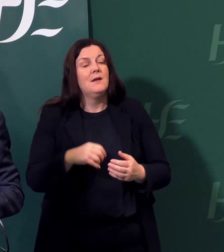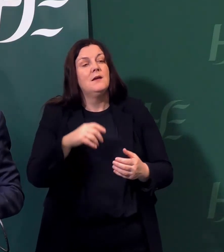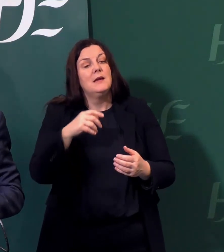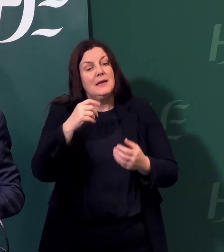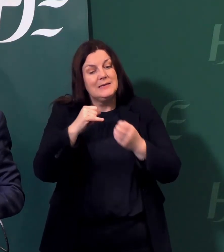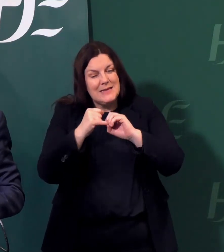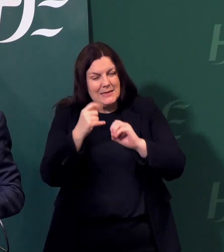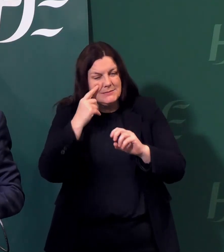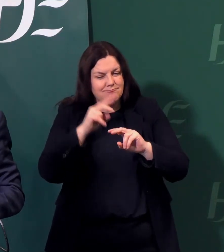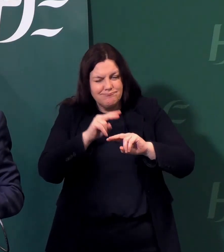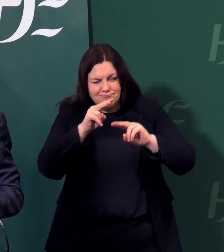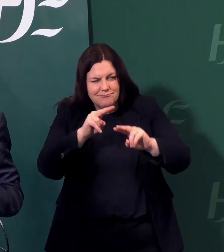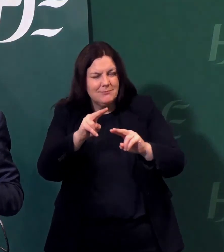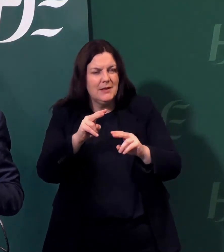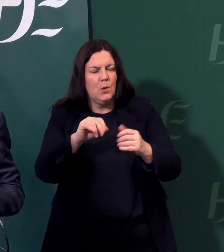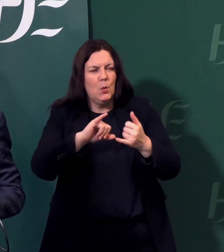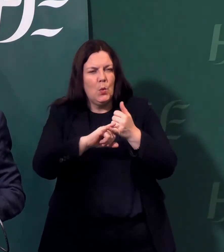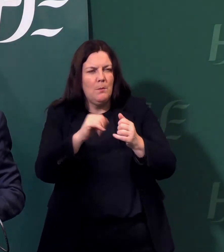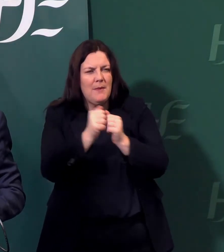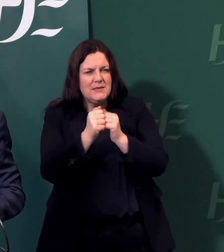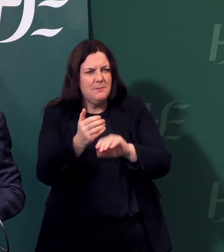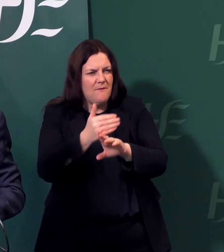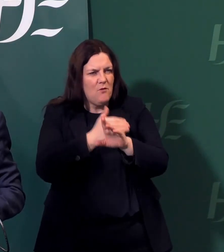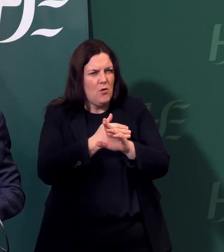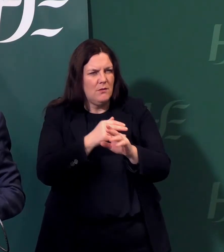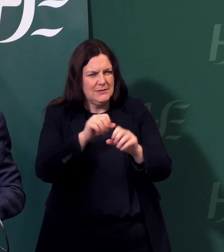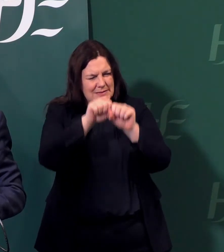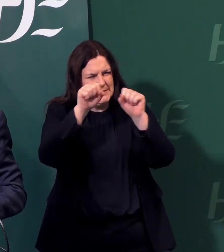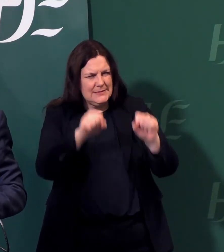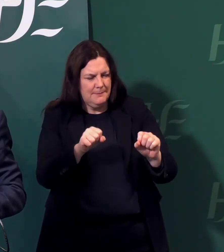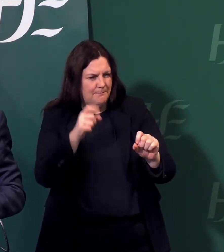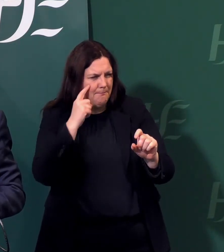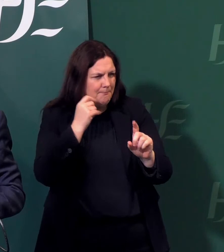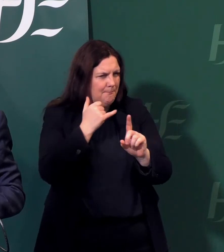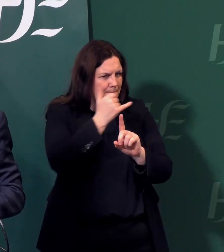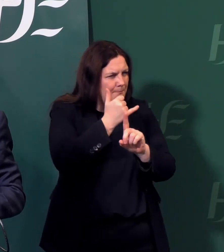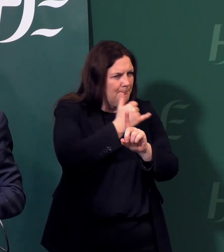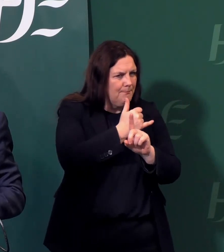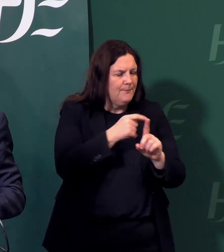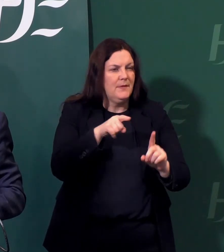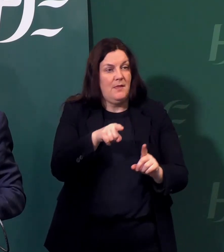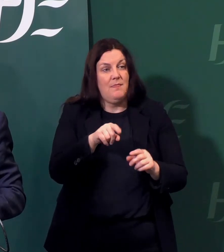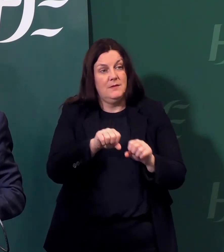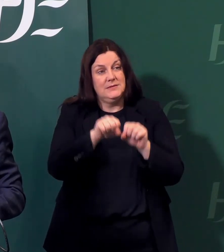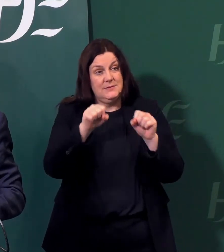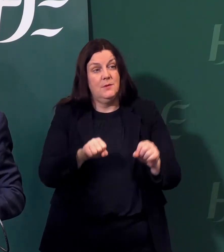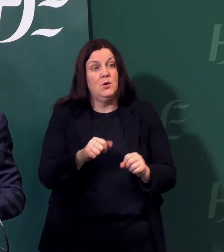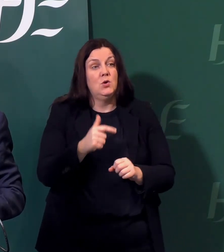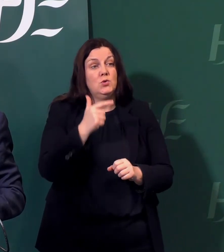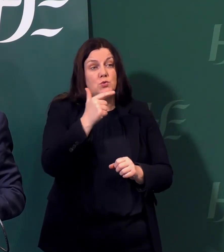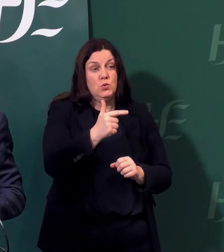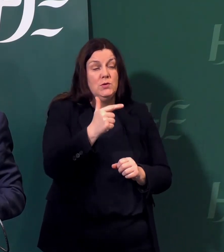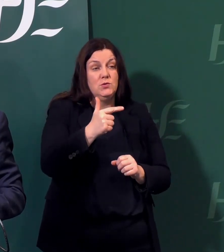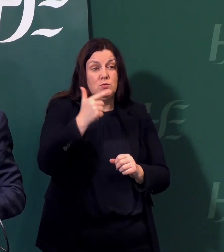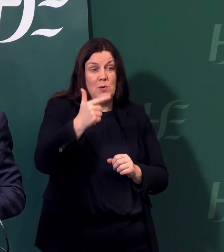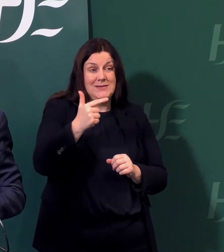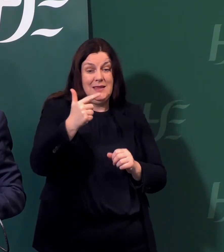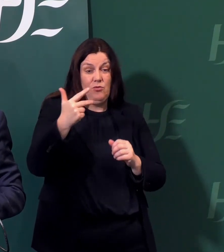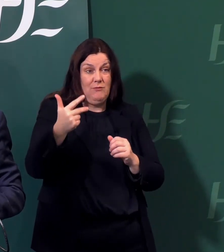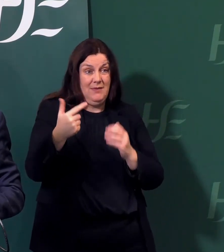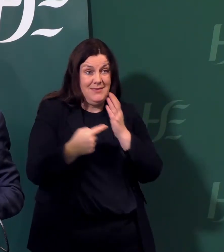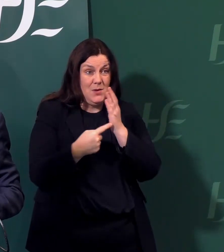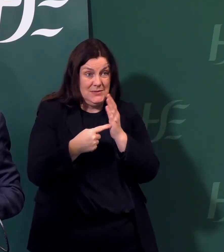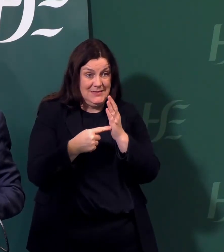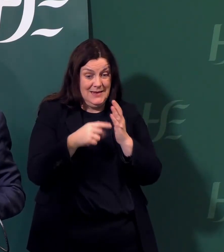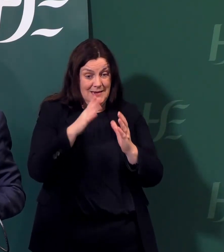Damian will bring you through some detail of this, but just to make a few points, over 223,000 lab PCR tests have